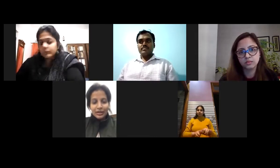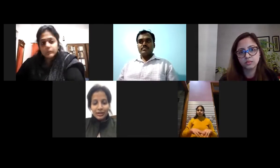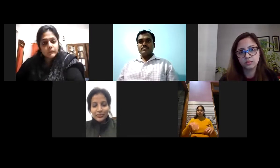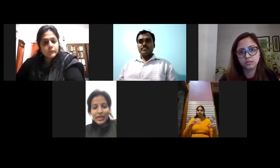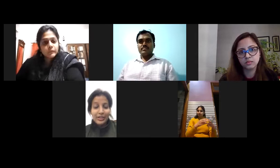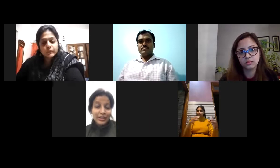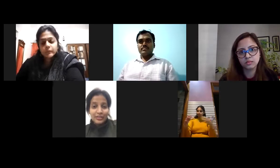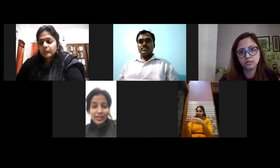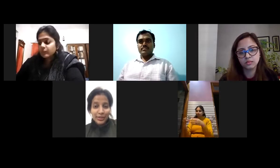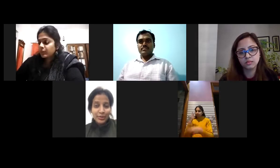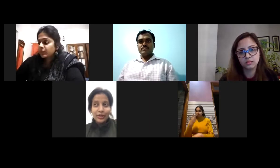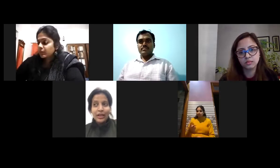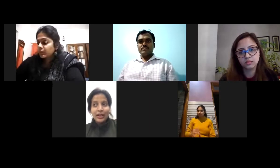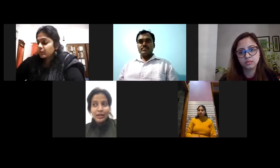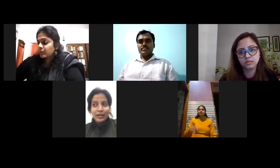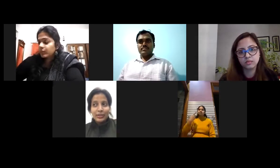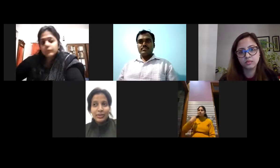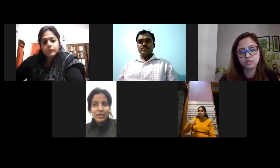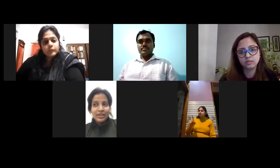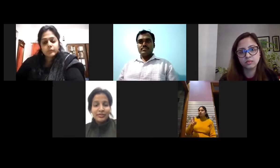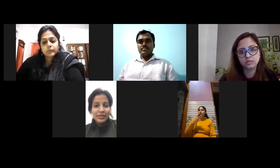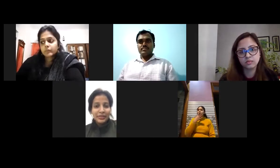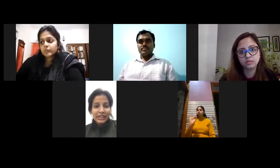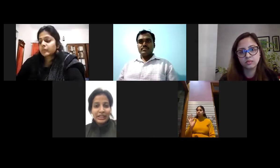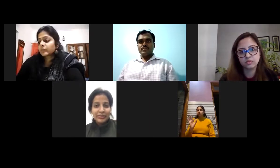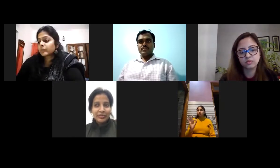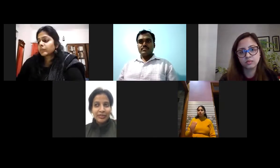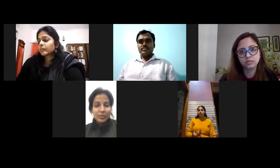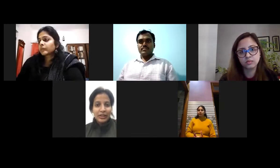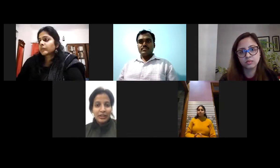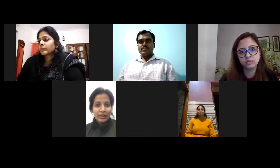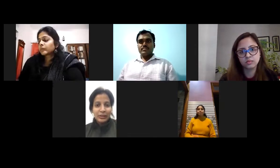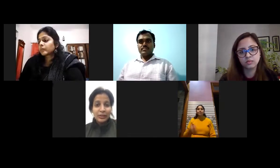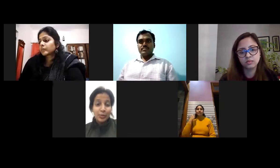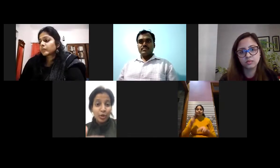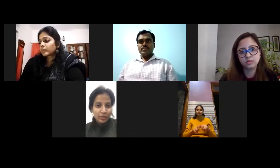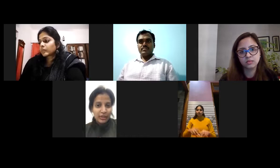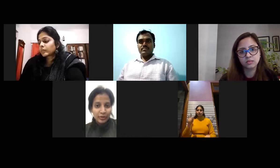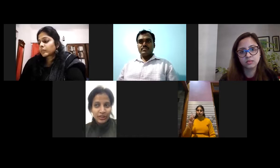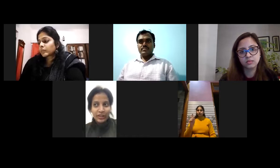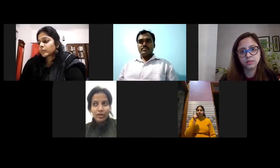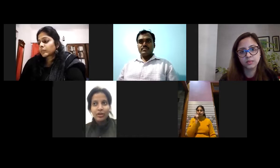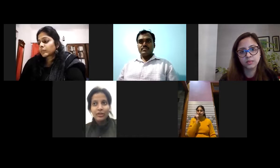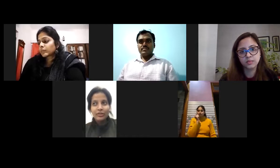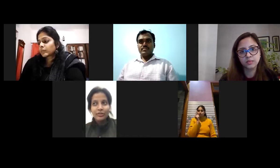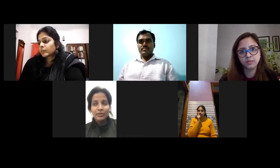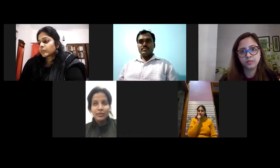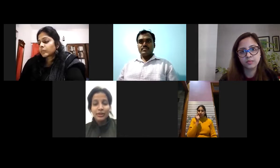Yeah, actually, that's very true. Because if even if a woman spoke loudly,